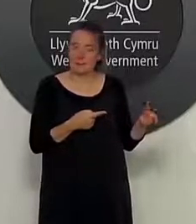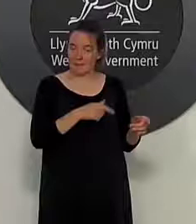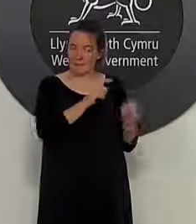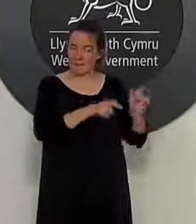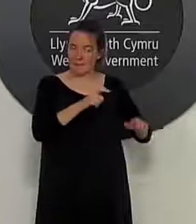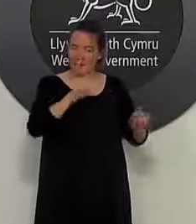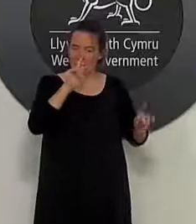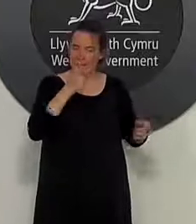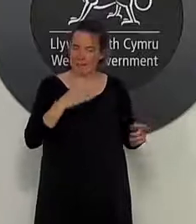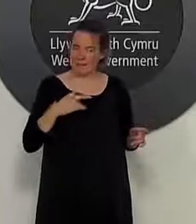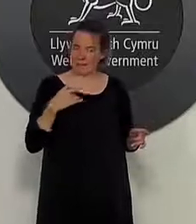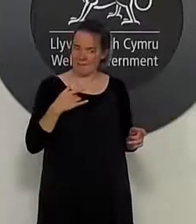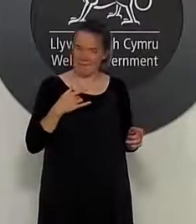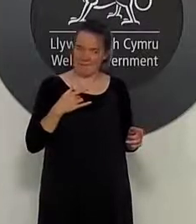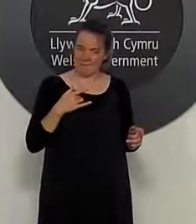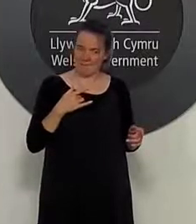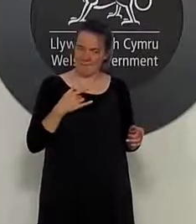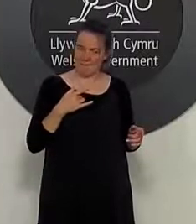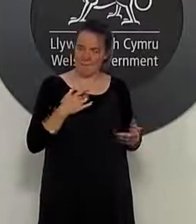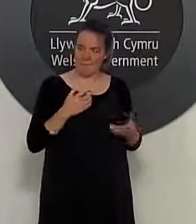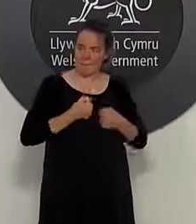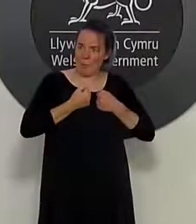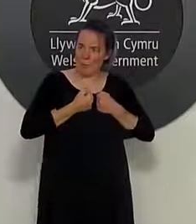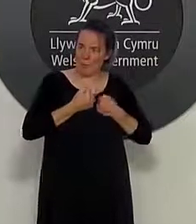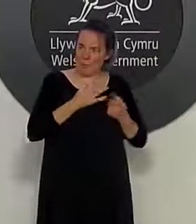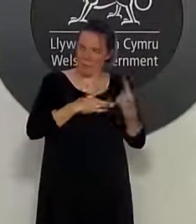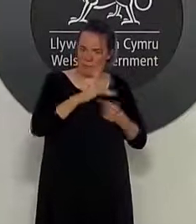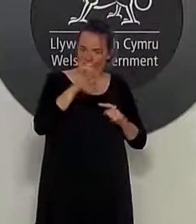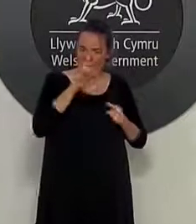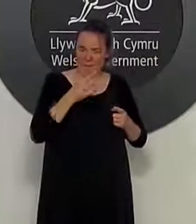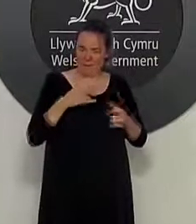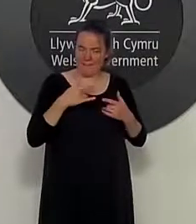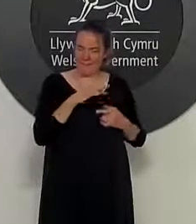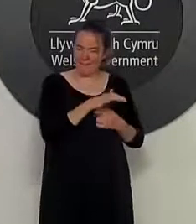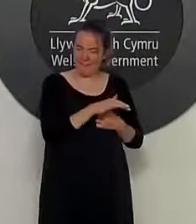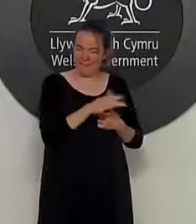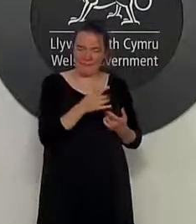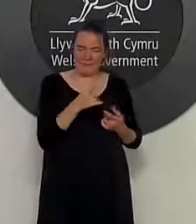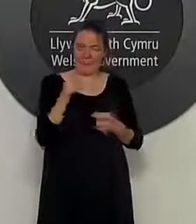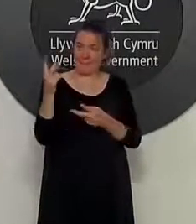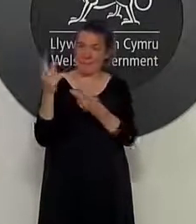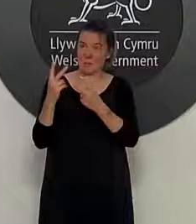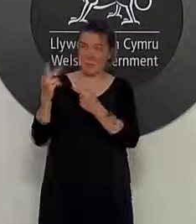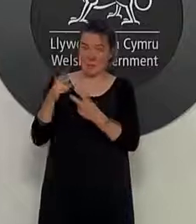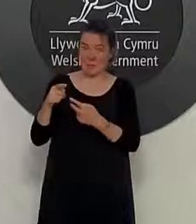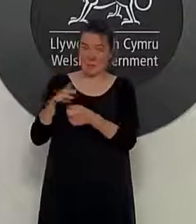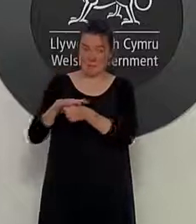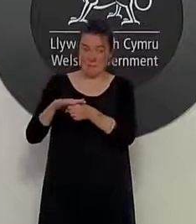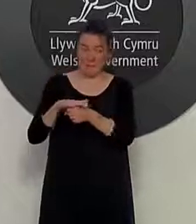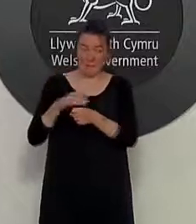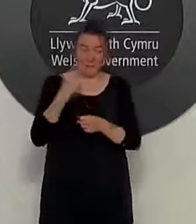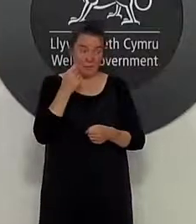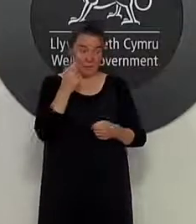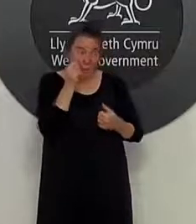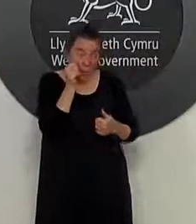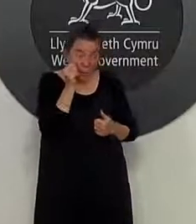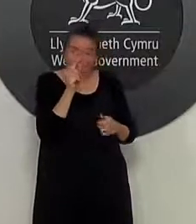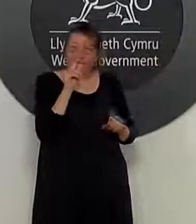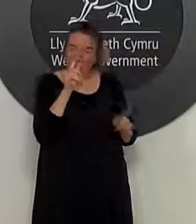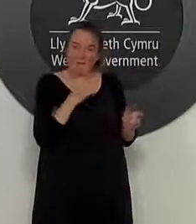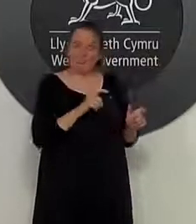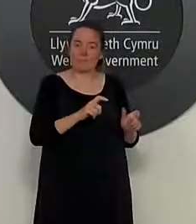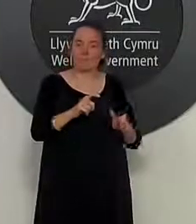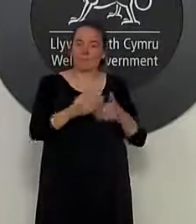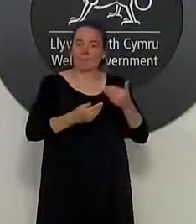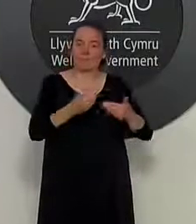anymore, then I think even people within the tourism sector would recognise that that is not sustainable